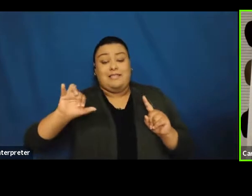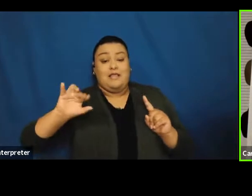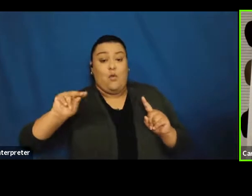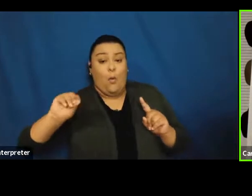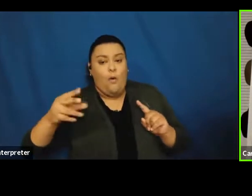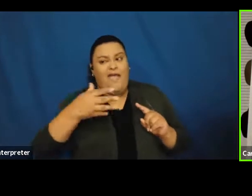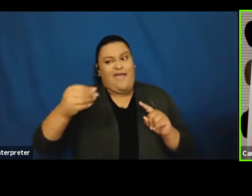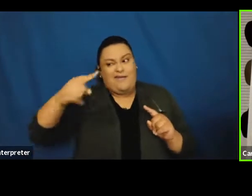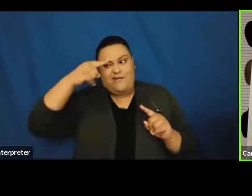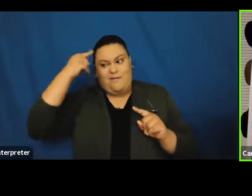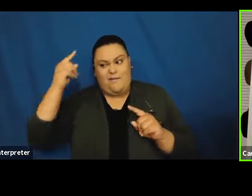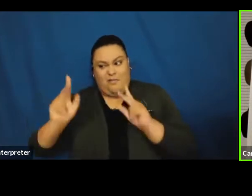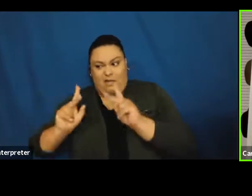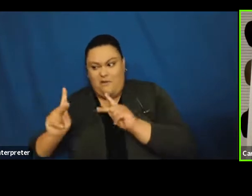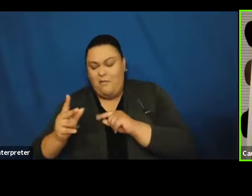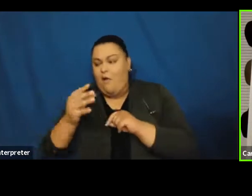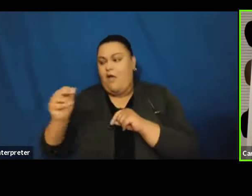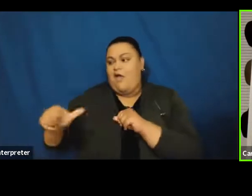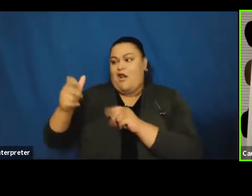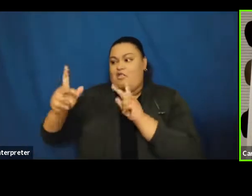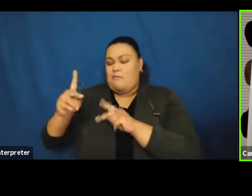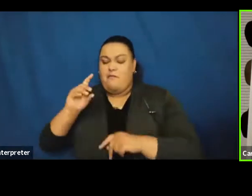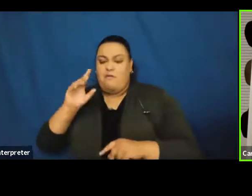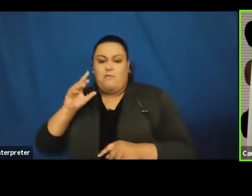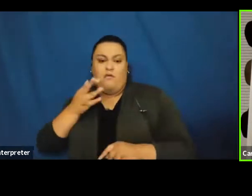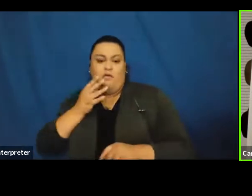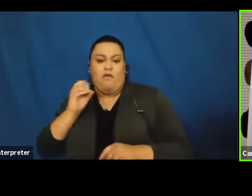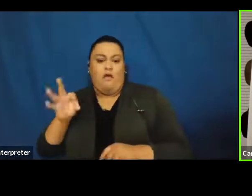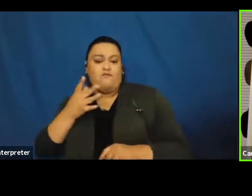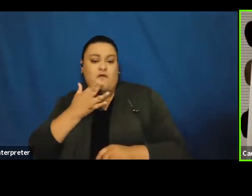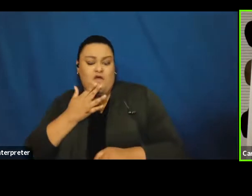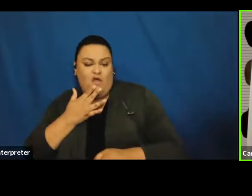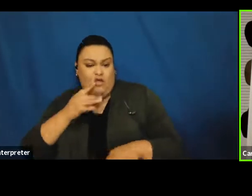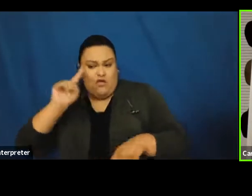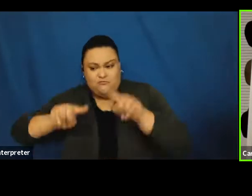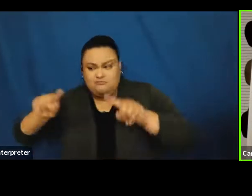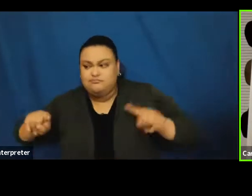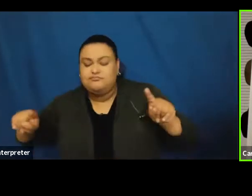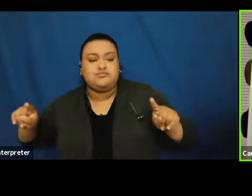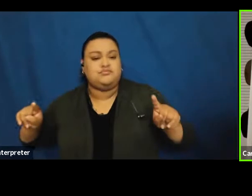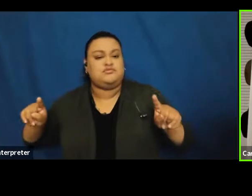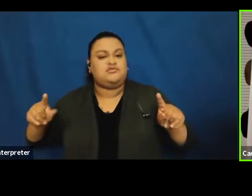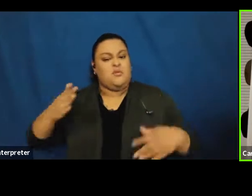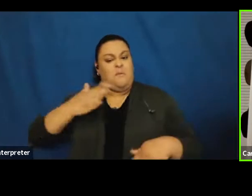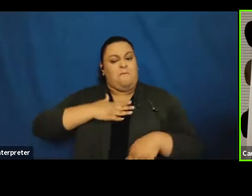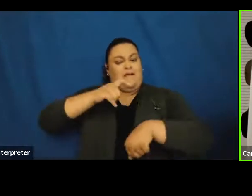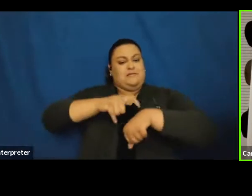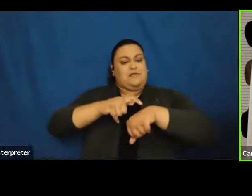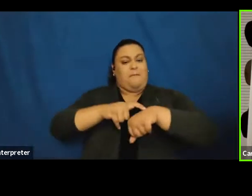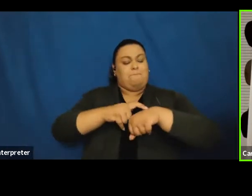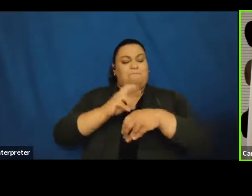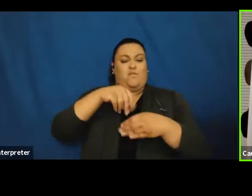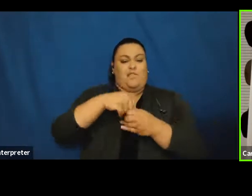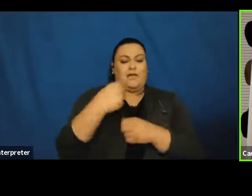other people of color that are also in the same boat. So a lot of my time as an activist has been